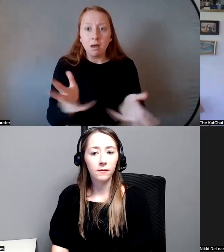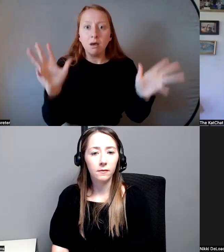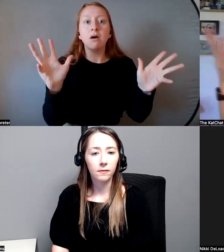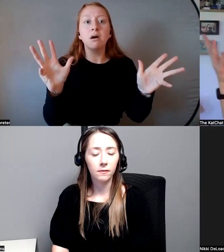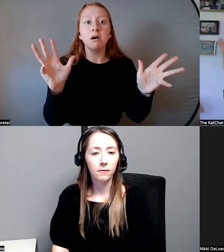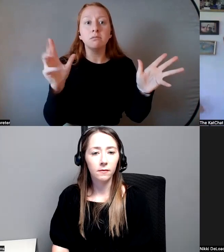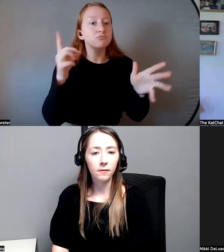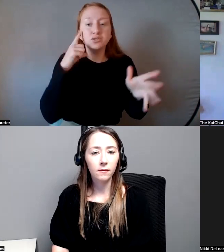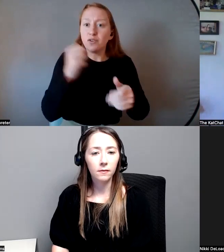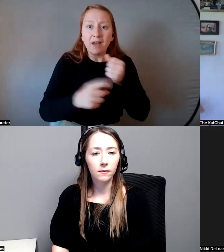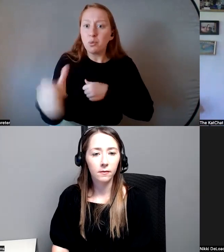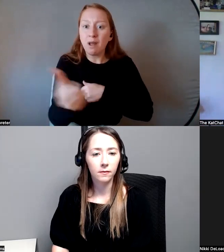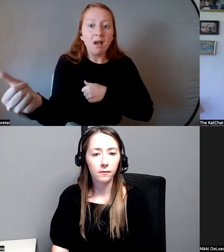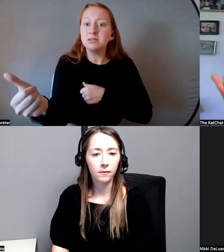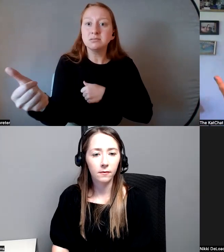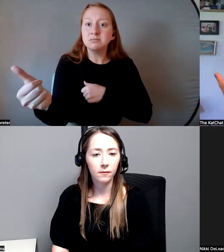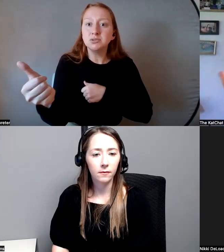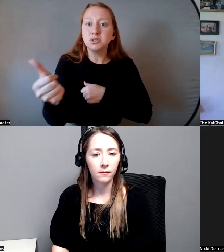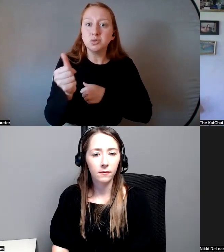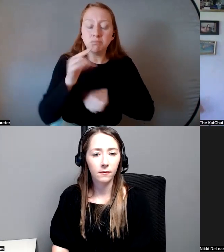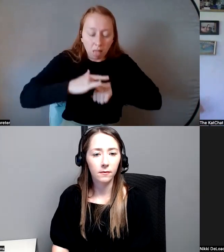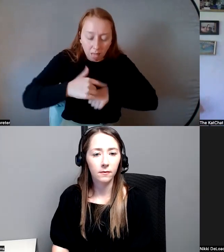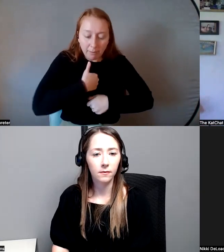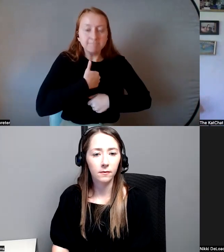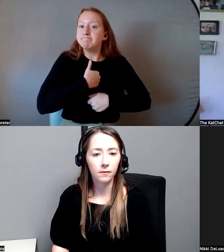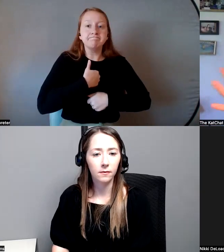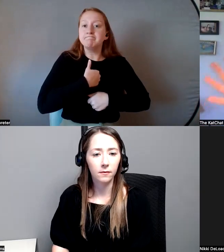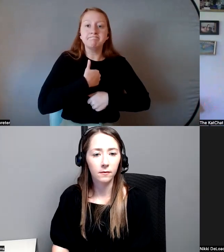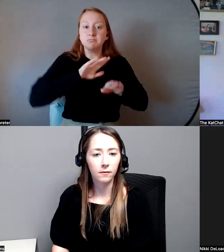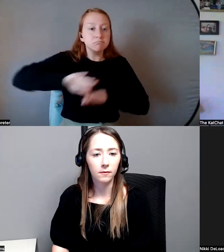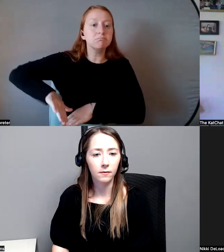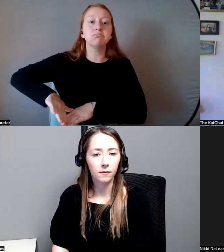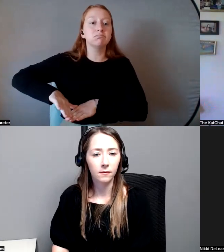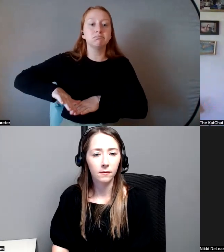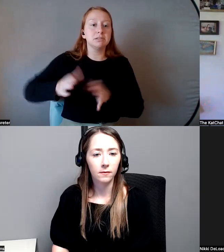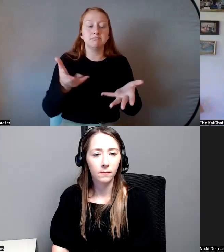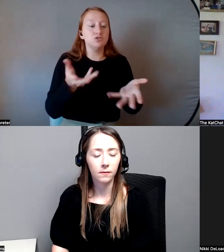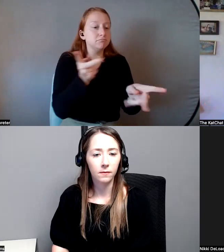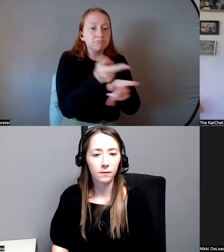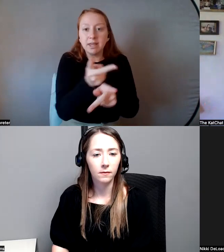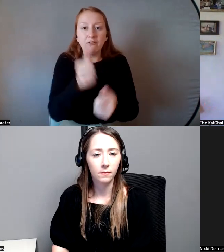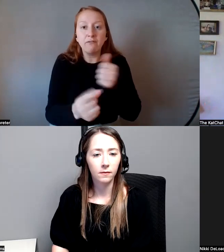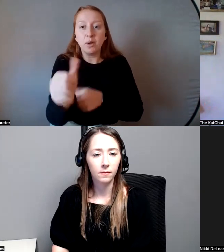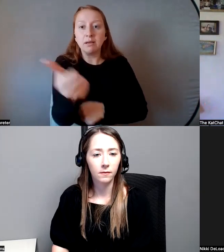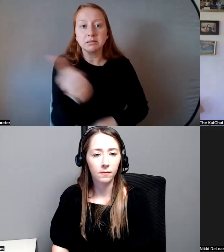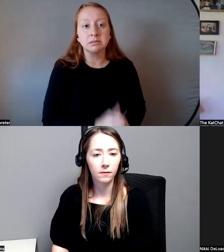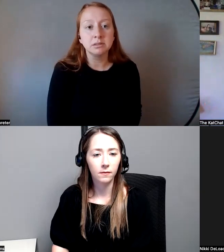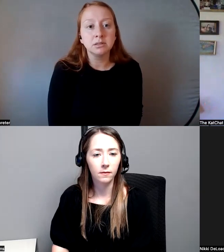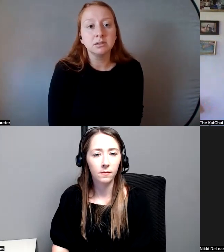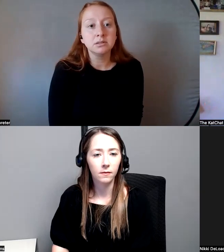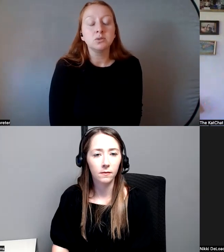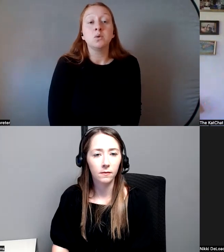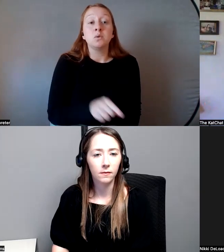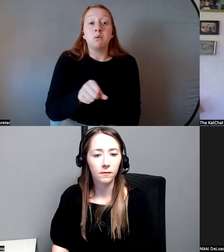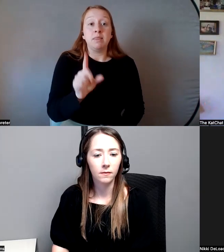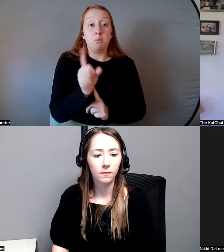for everybody out in the world to watch. So, and I was trying to figure out, like, okay, this is the moment